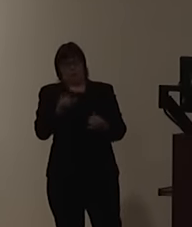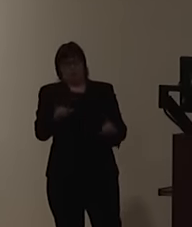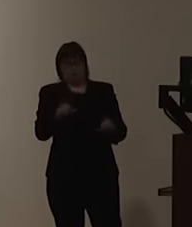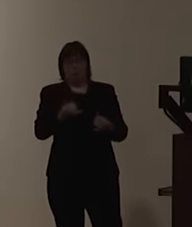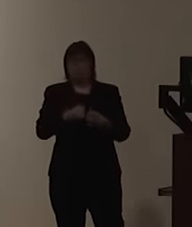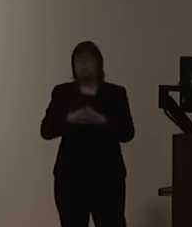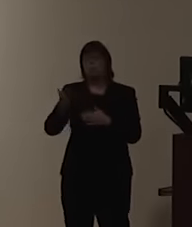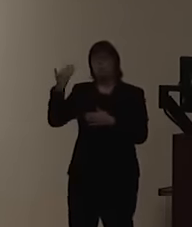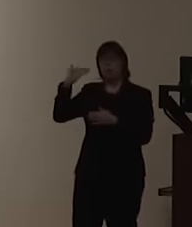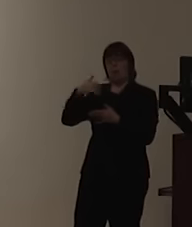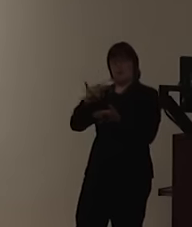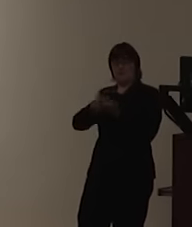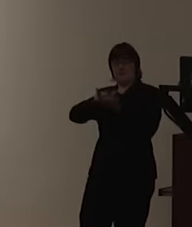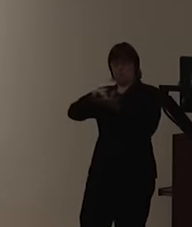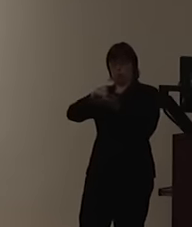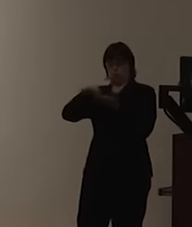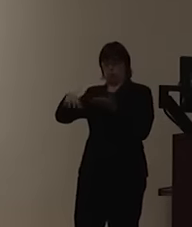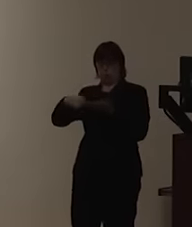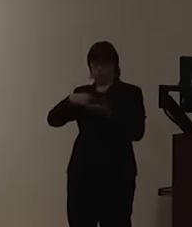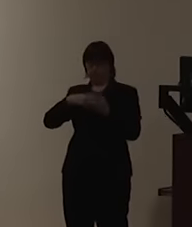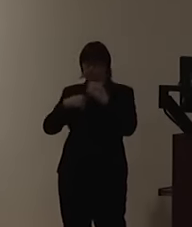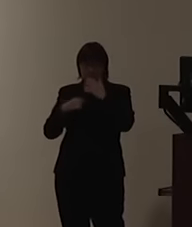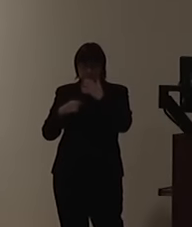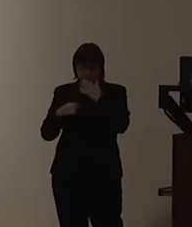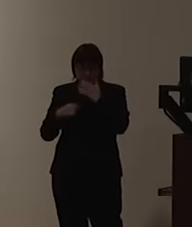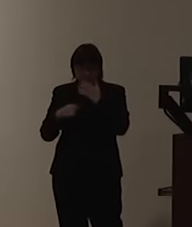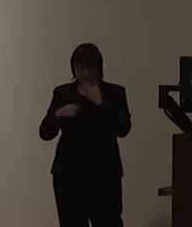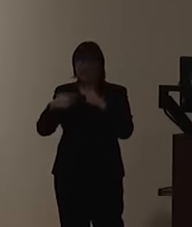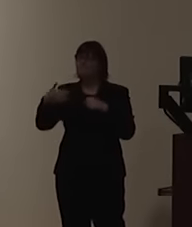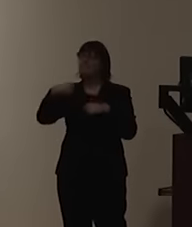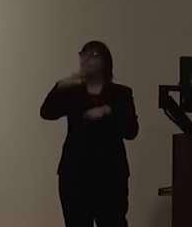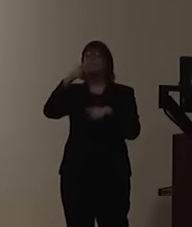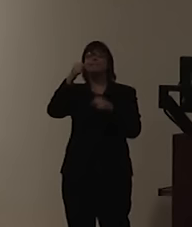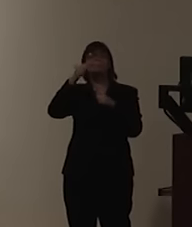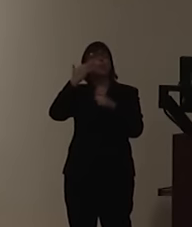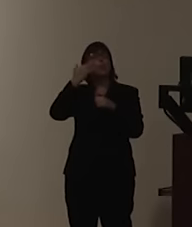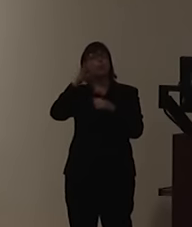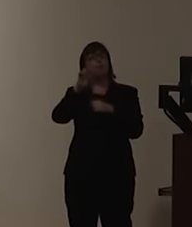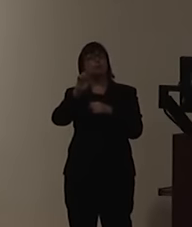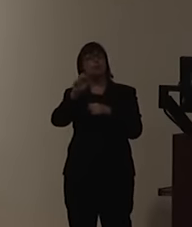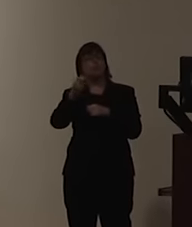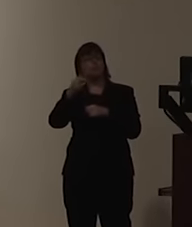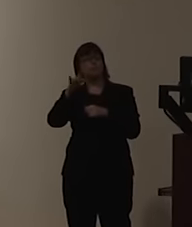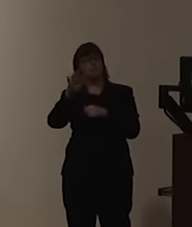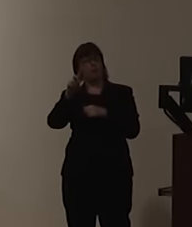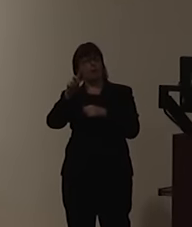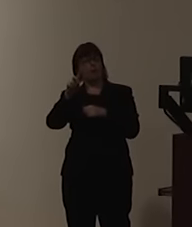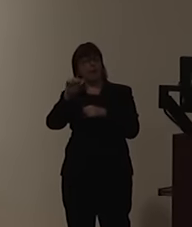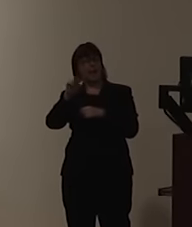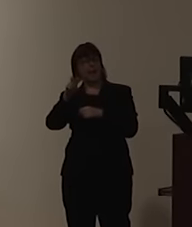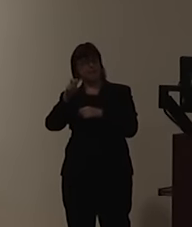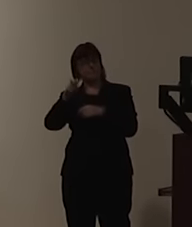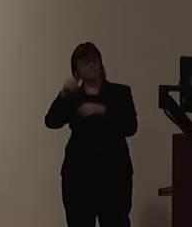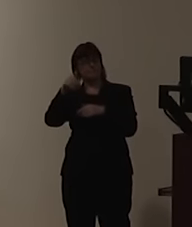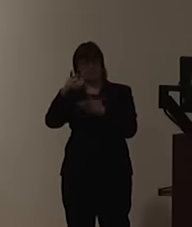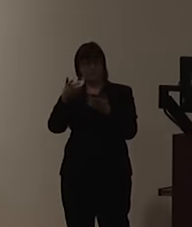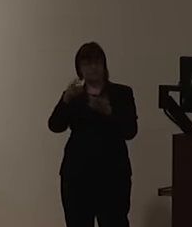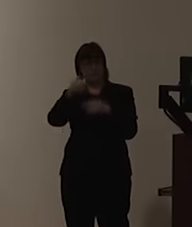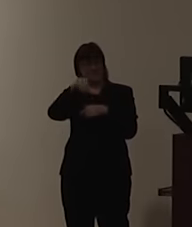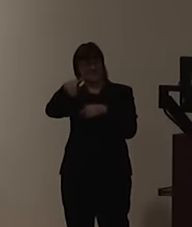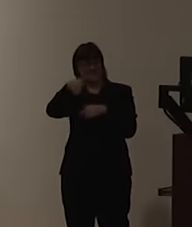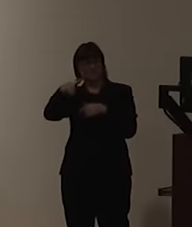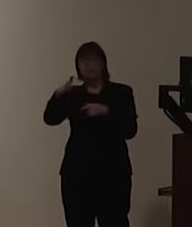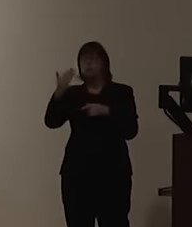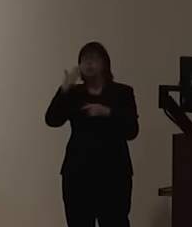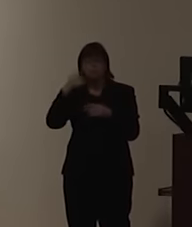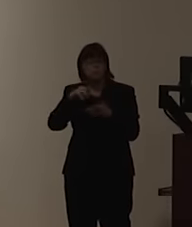I was crossing Huron Avenue right near Fresh Pond Parkway, and I walked right in front of a car. And anybody studying